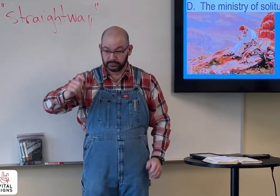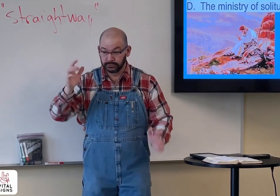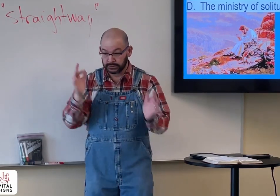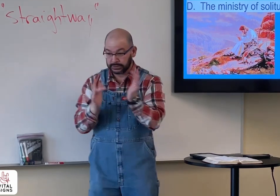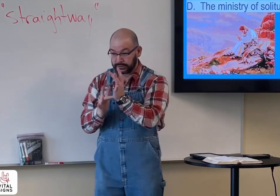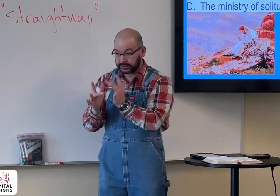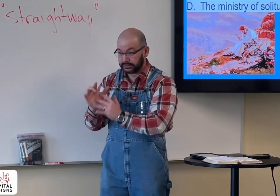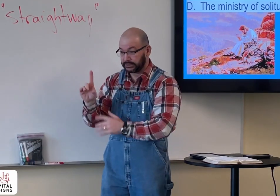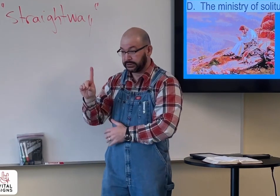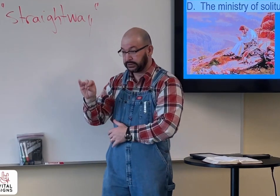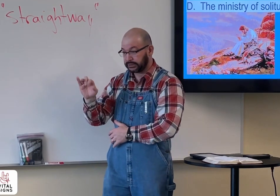be alone with Jesus.